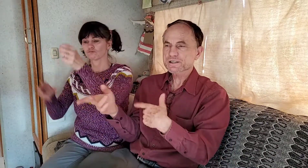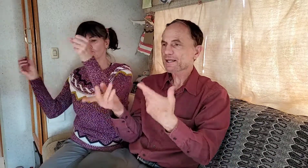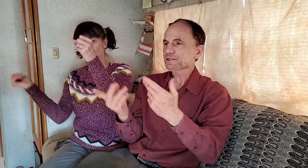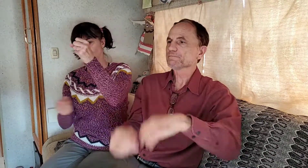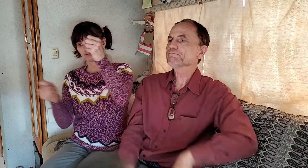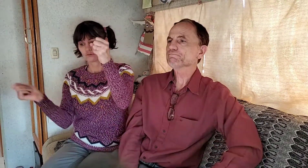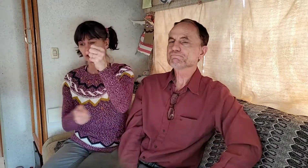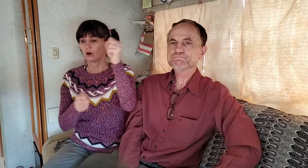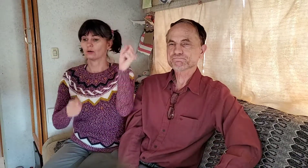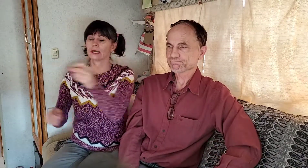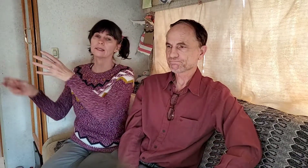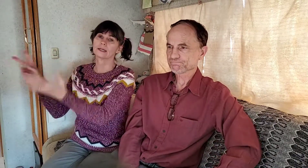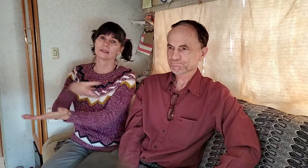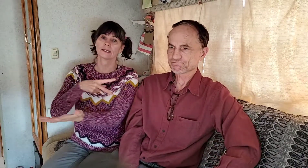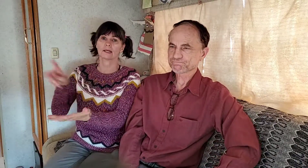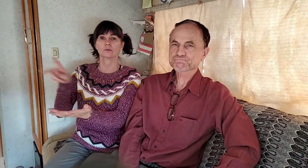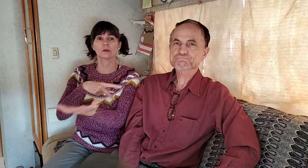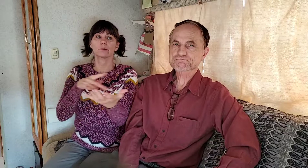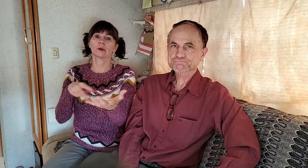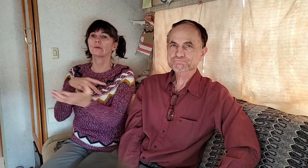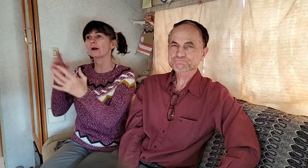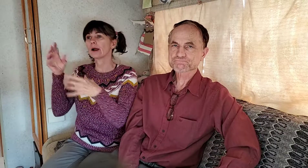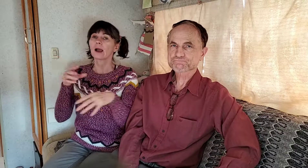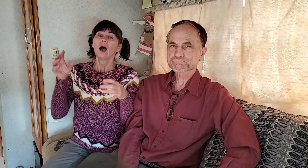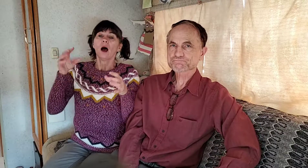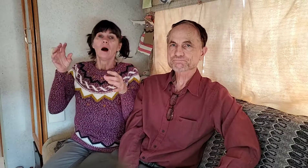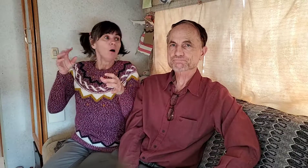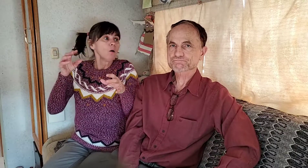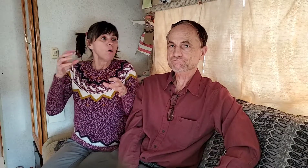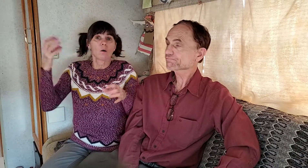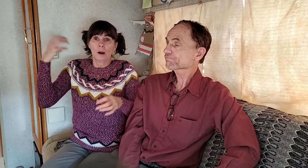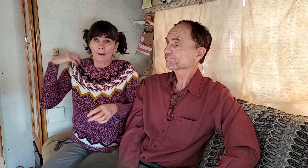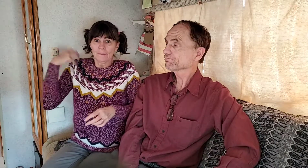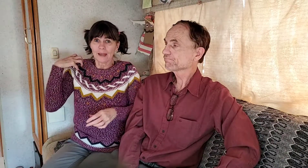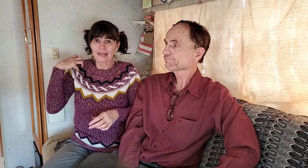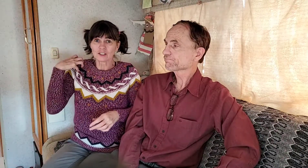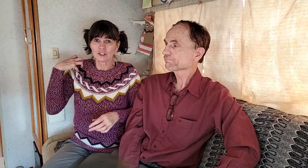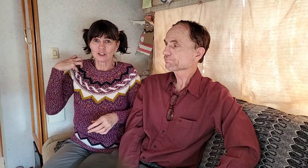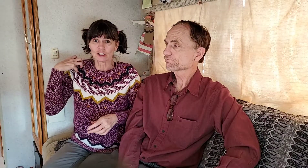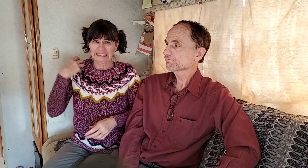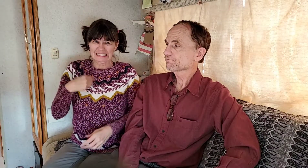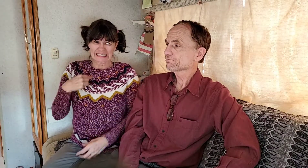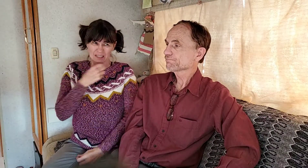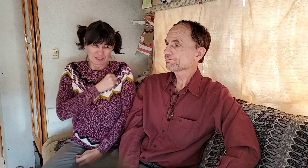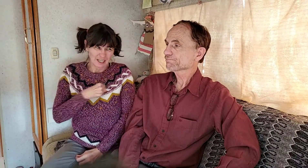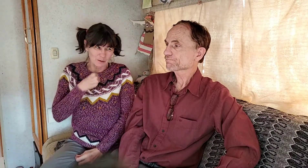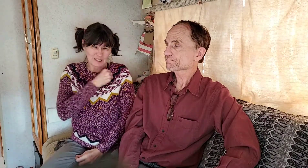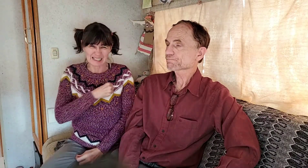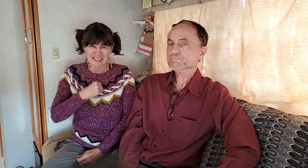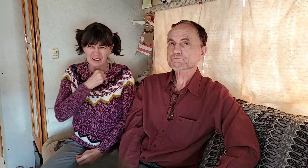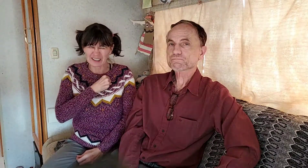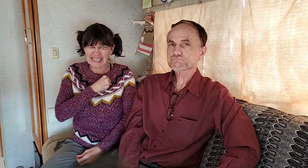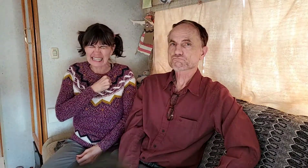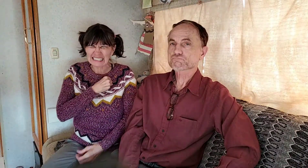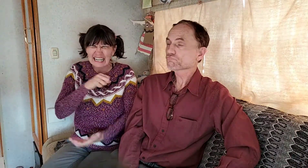dancer. So dance, dance, dance, work, work, work. Oh, Master, I'm terribly sorry. I